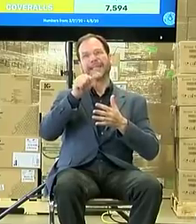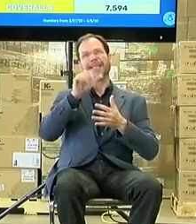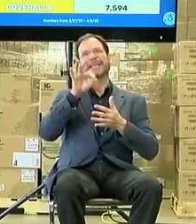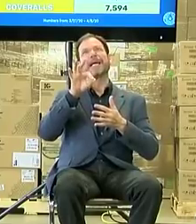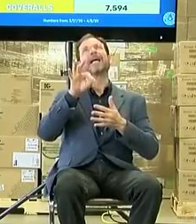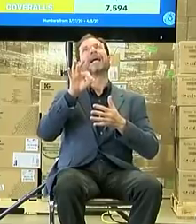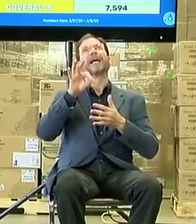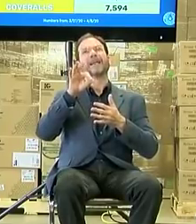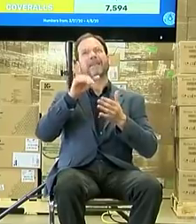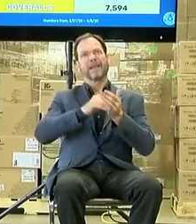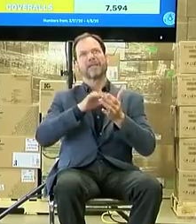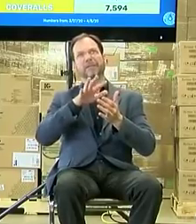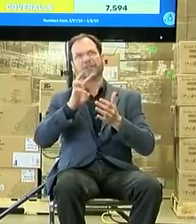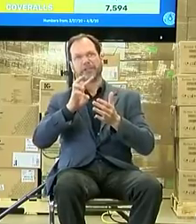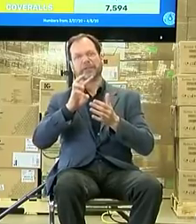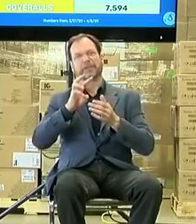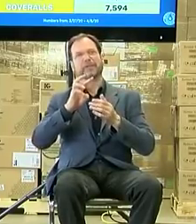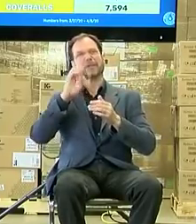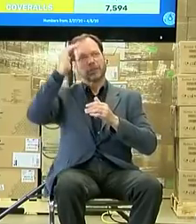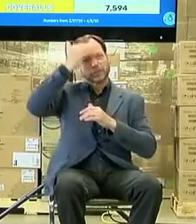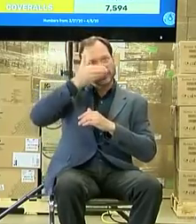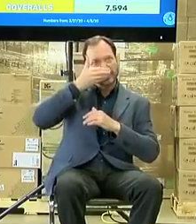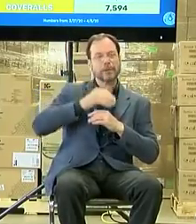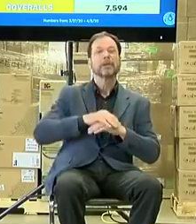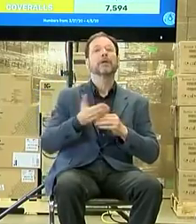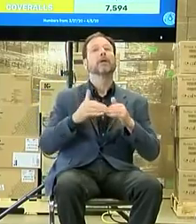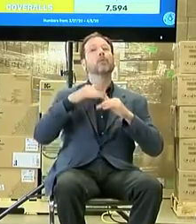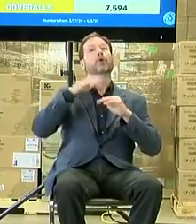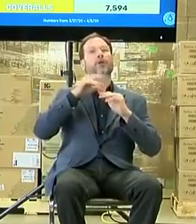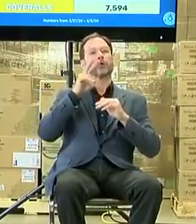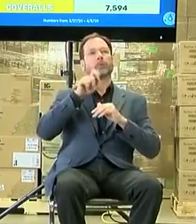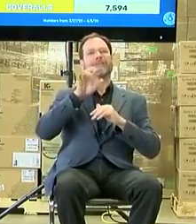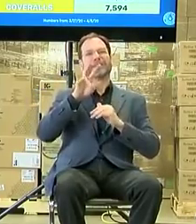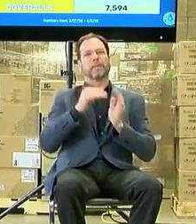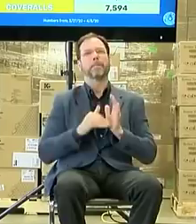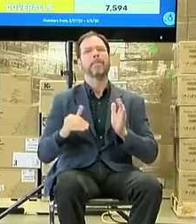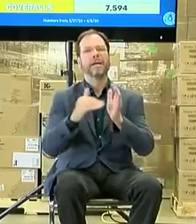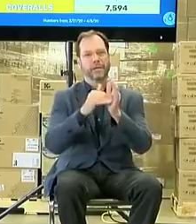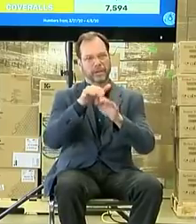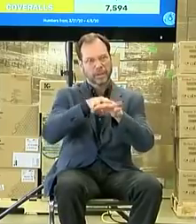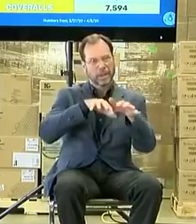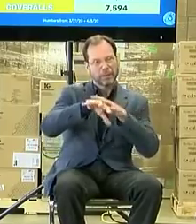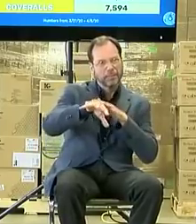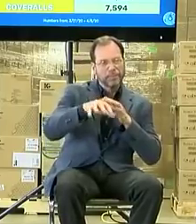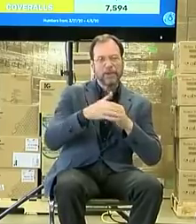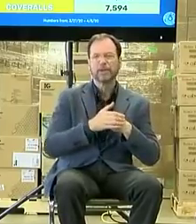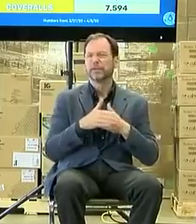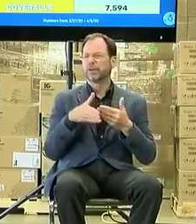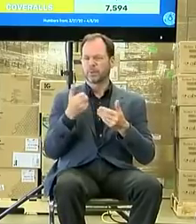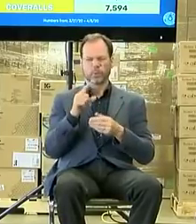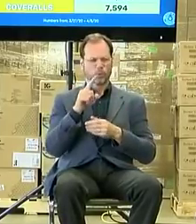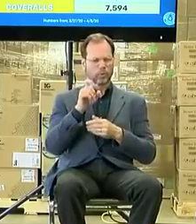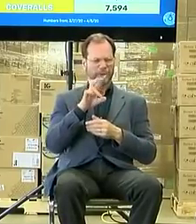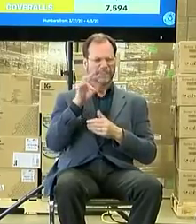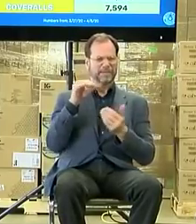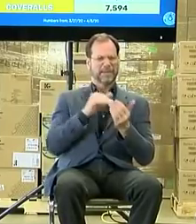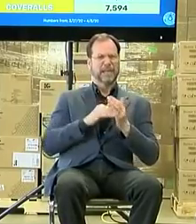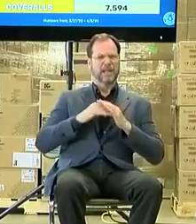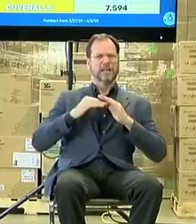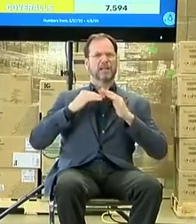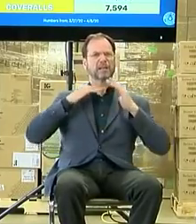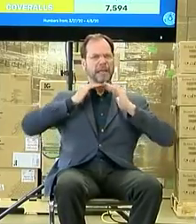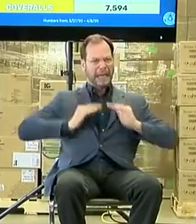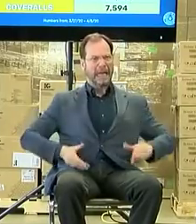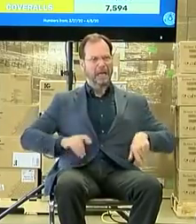209,856 face shields, more than 2.7 million gloves, almost 170,000